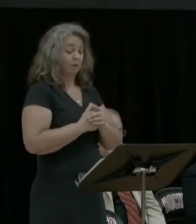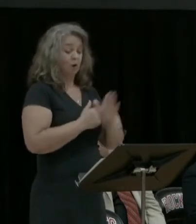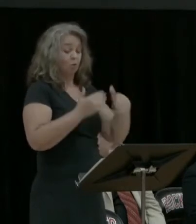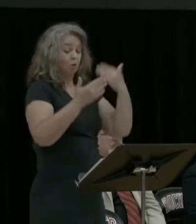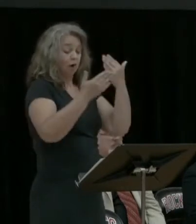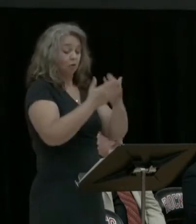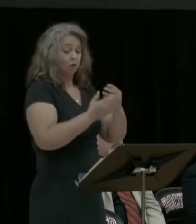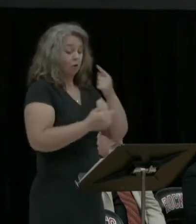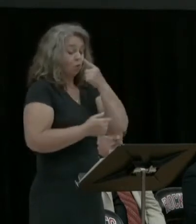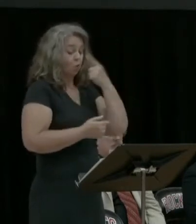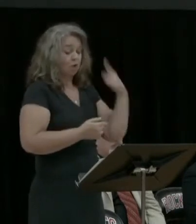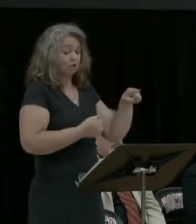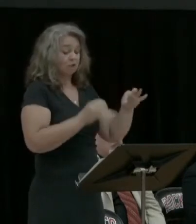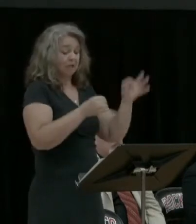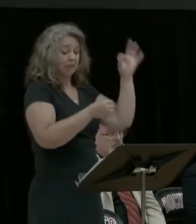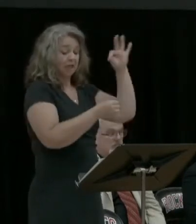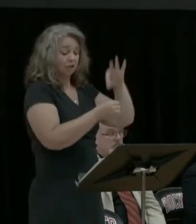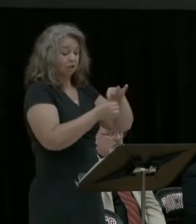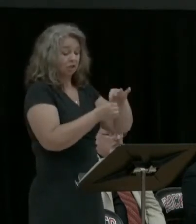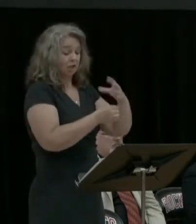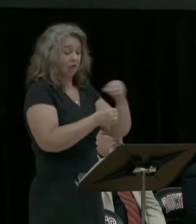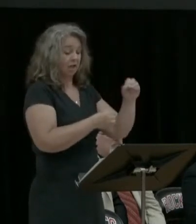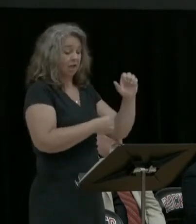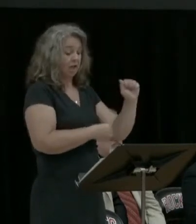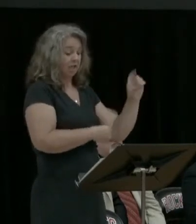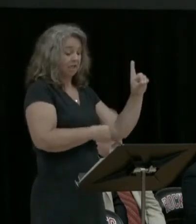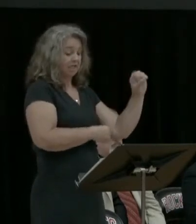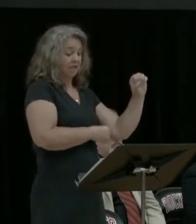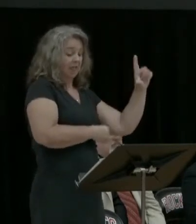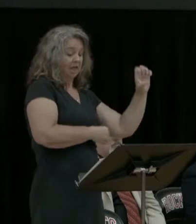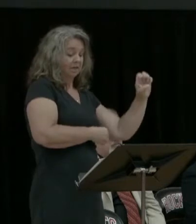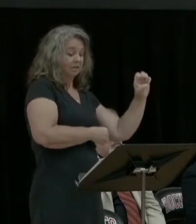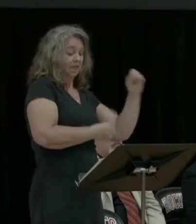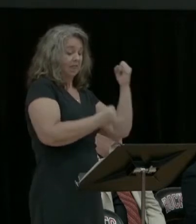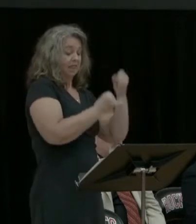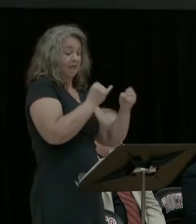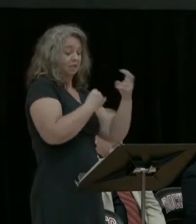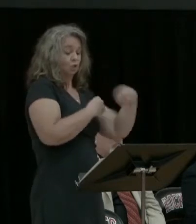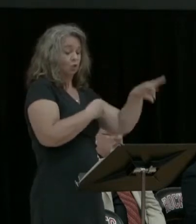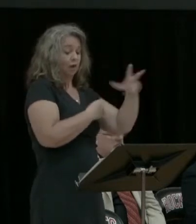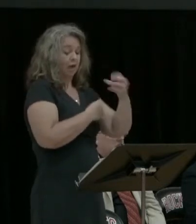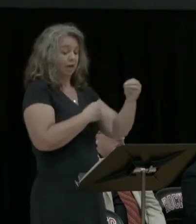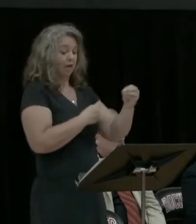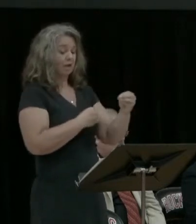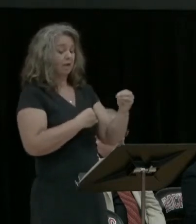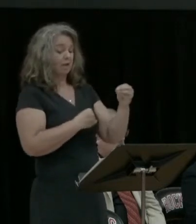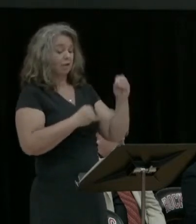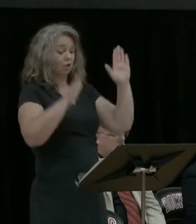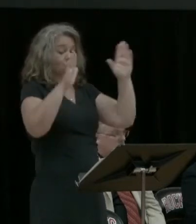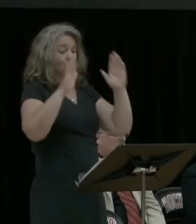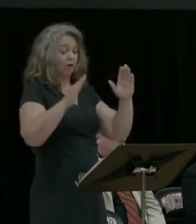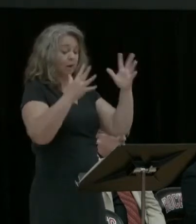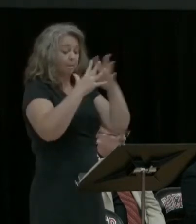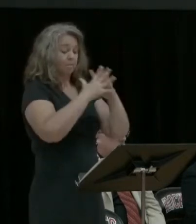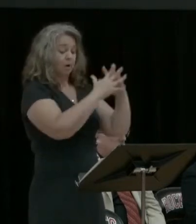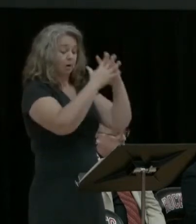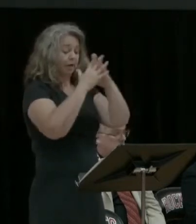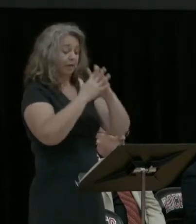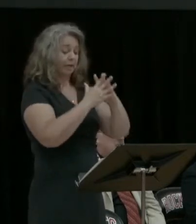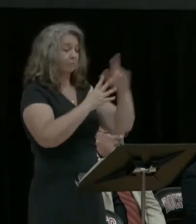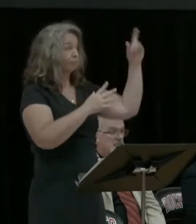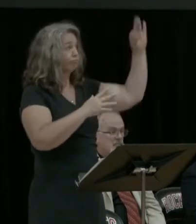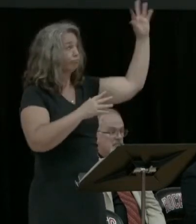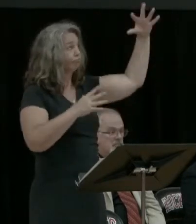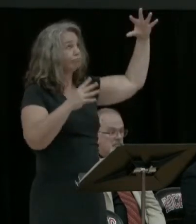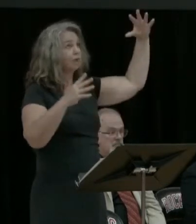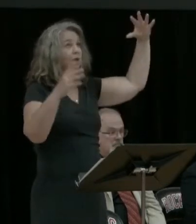tour, and the great American solar eclipse. We've seen an international reckoning of equal